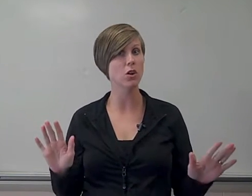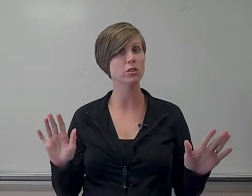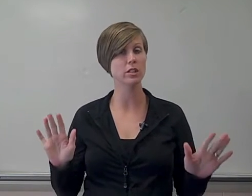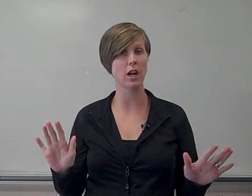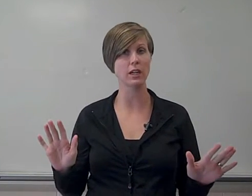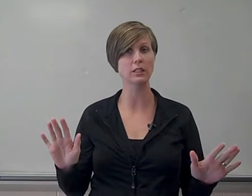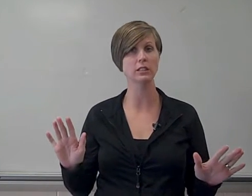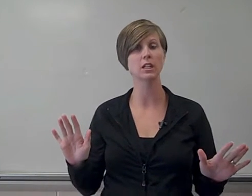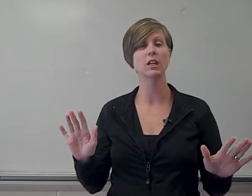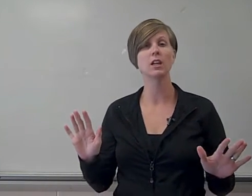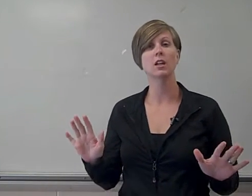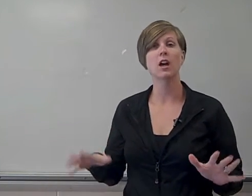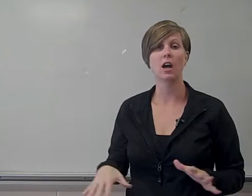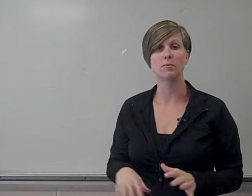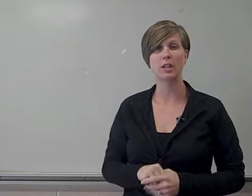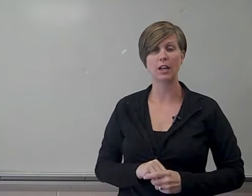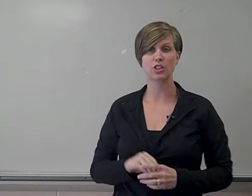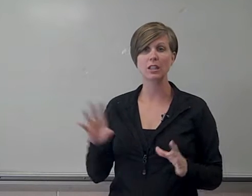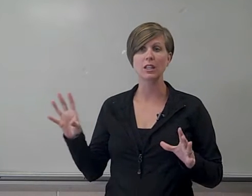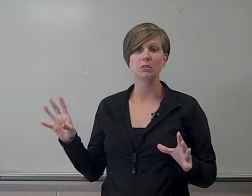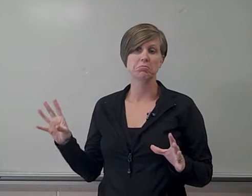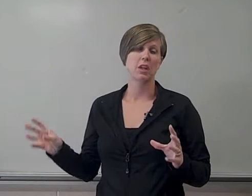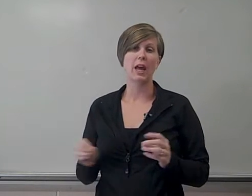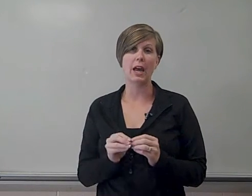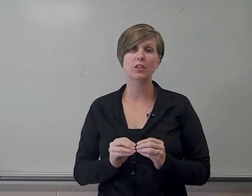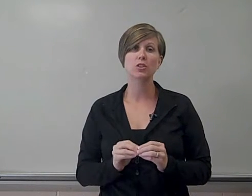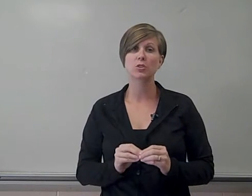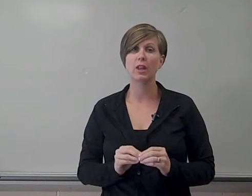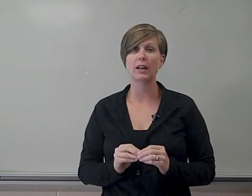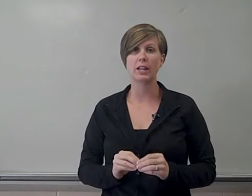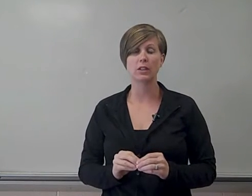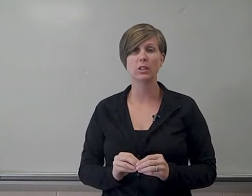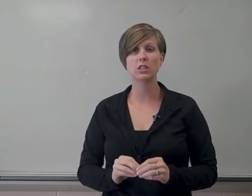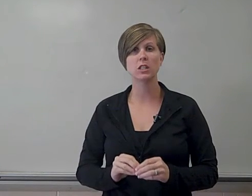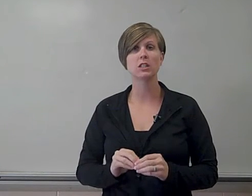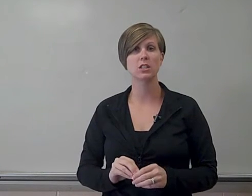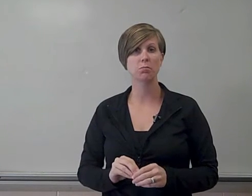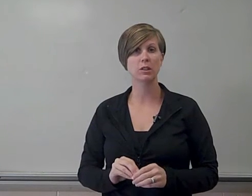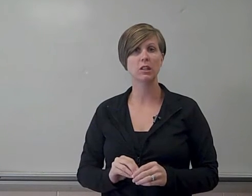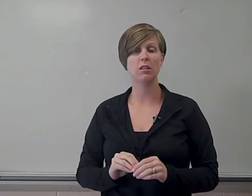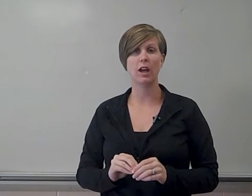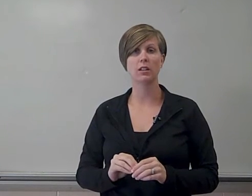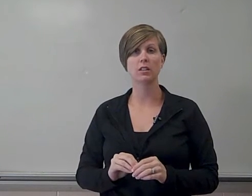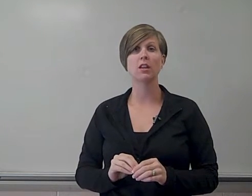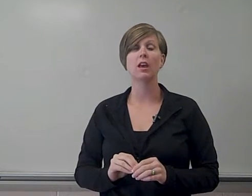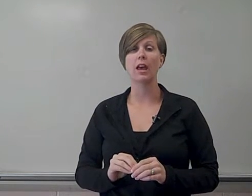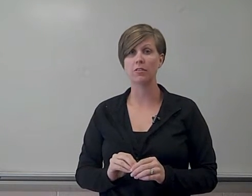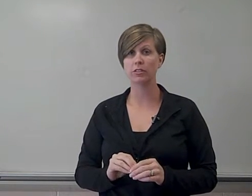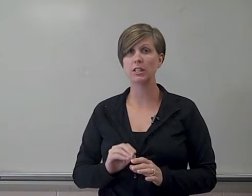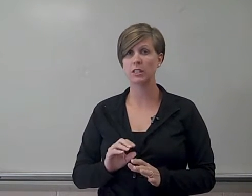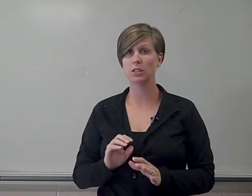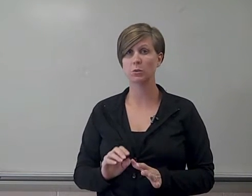no signs to actually add to that language. It is simply that every single